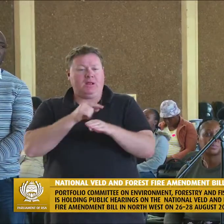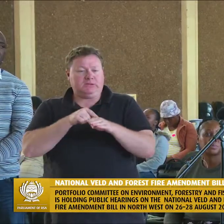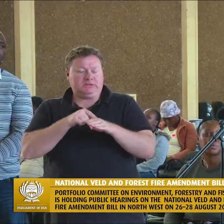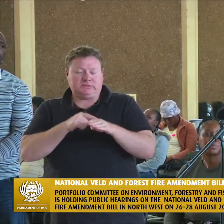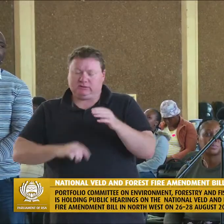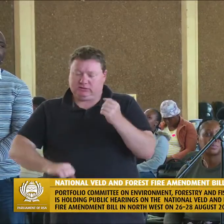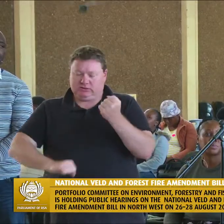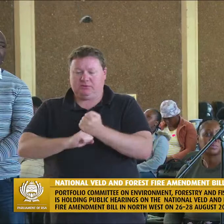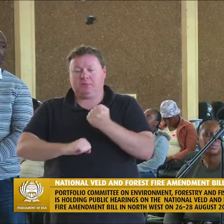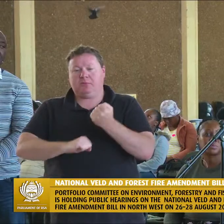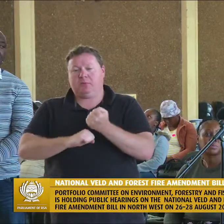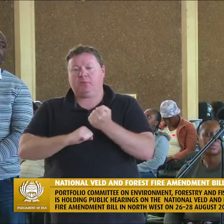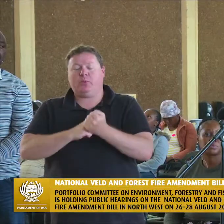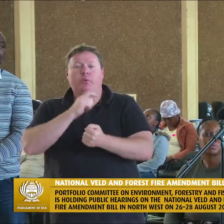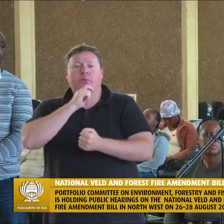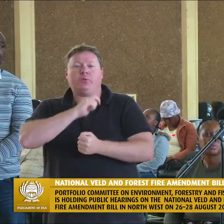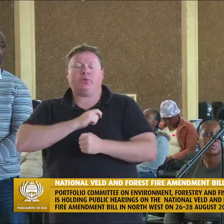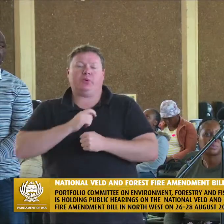and then